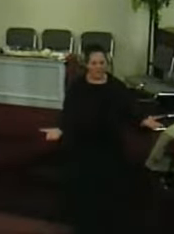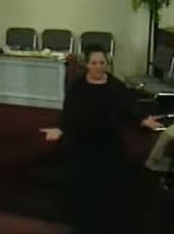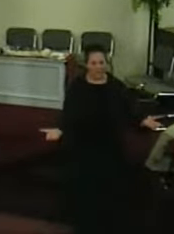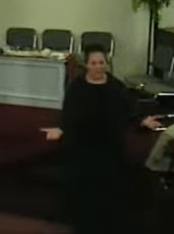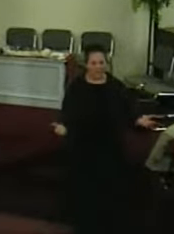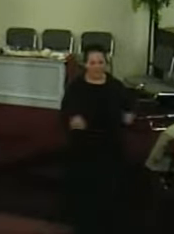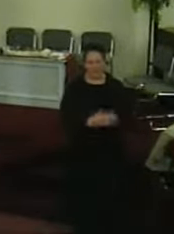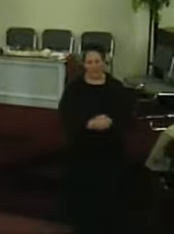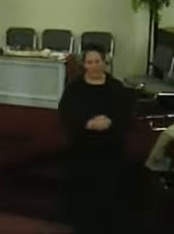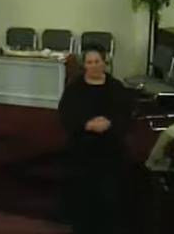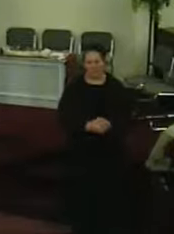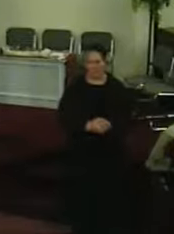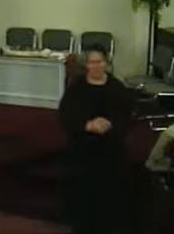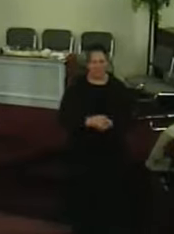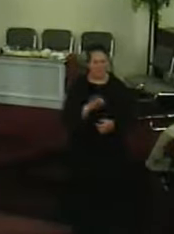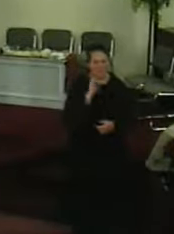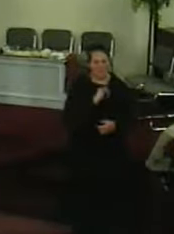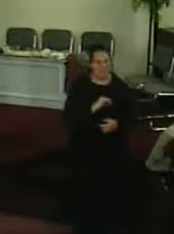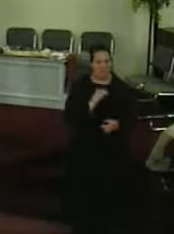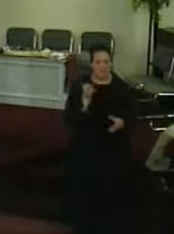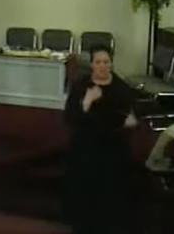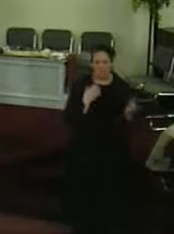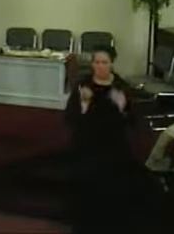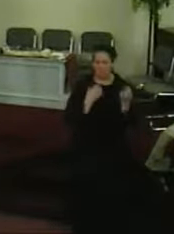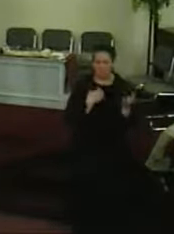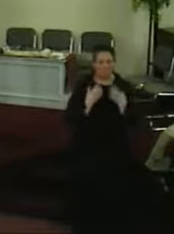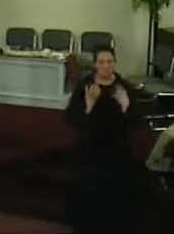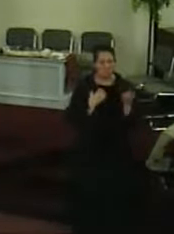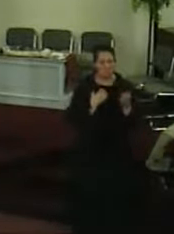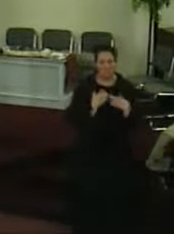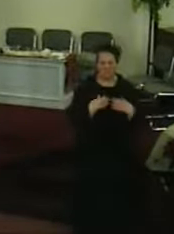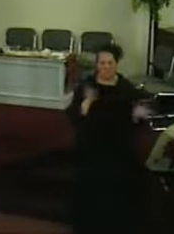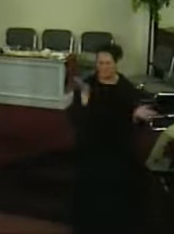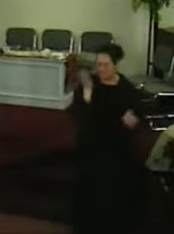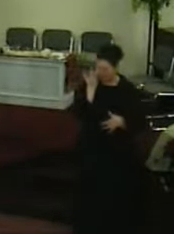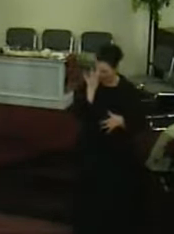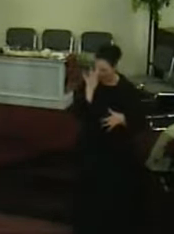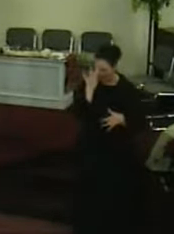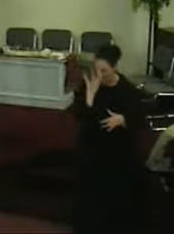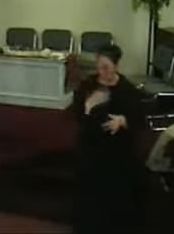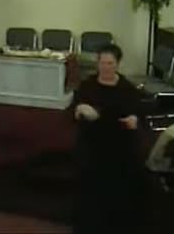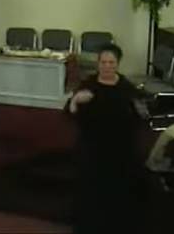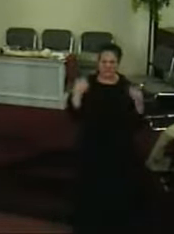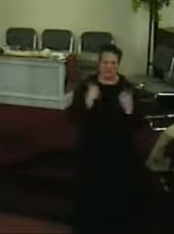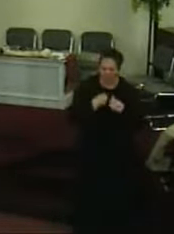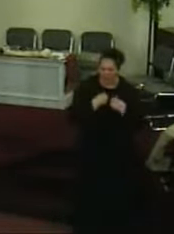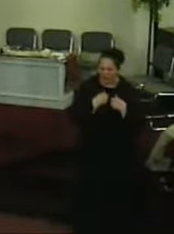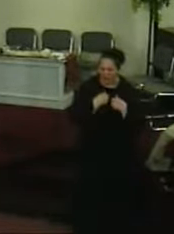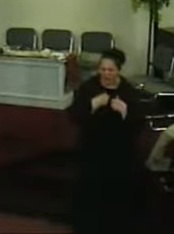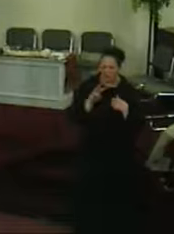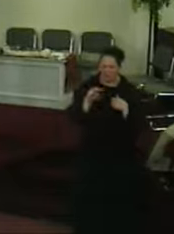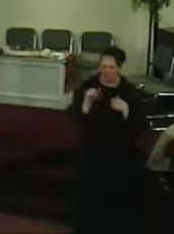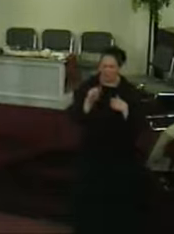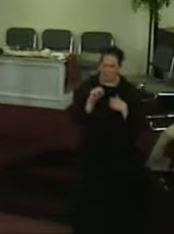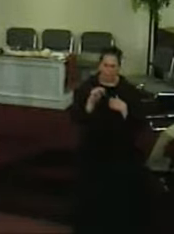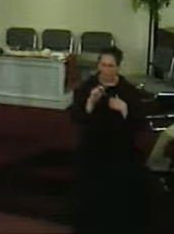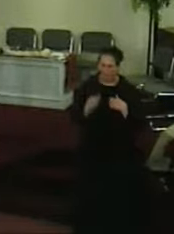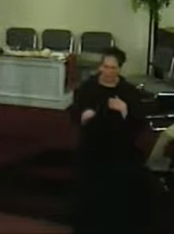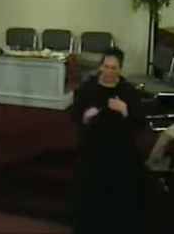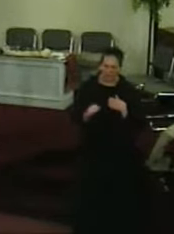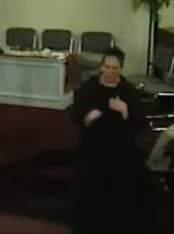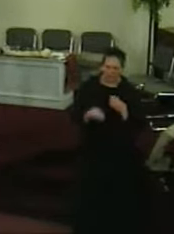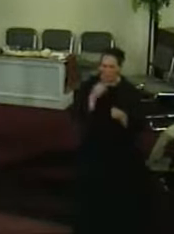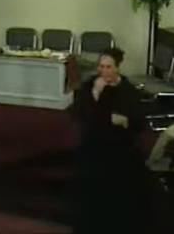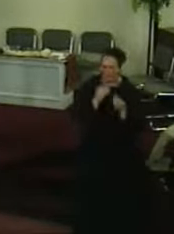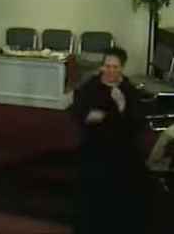We're just so sick and tired of this manna. We've cooked it every way possible. We've eaten it. We're